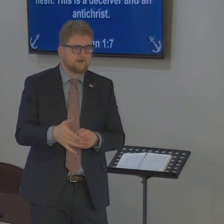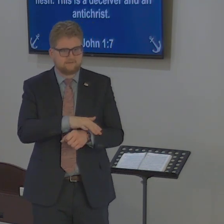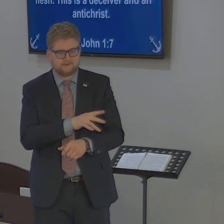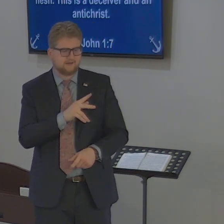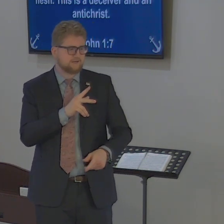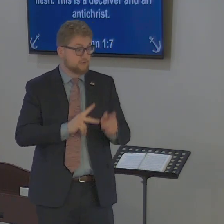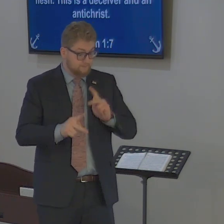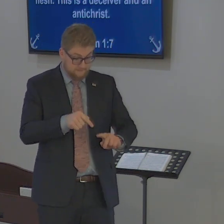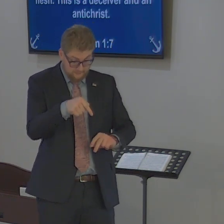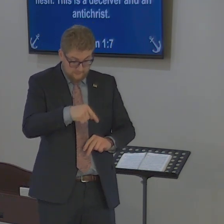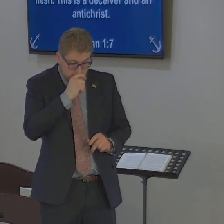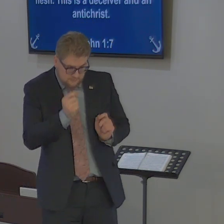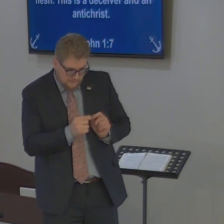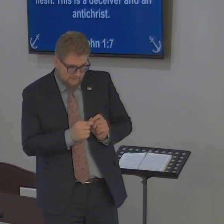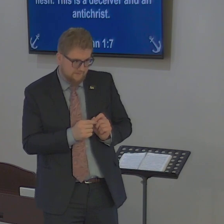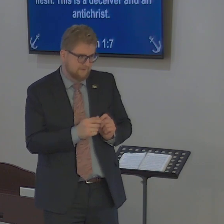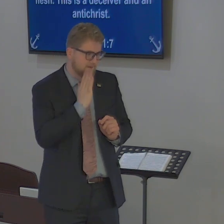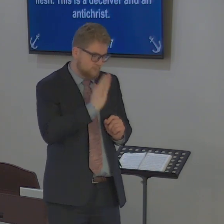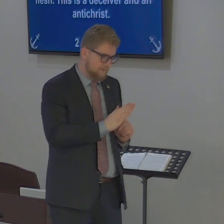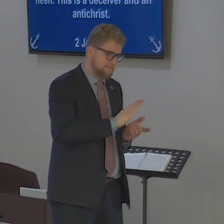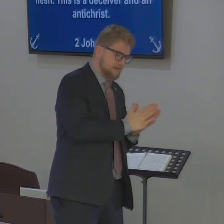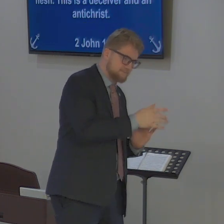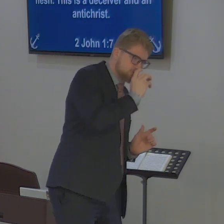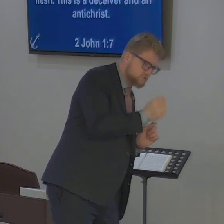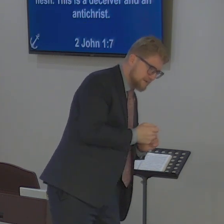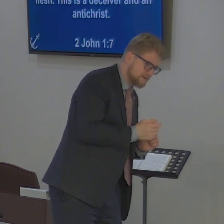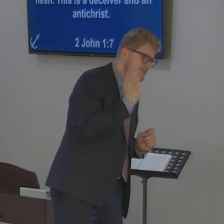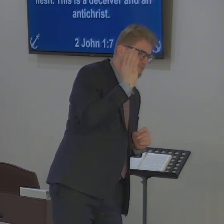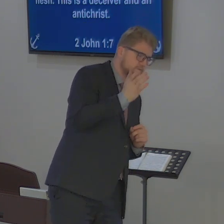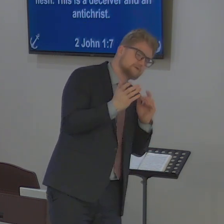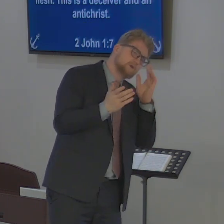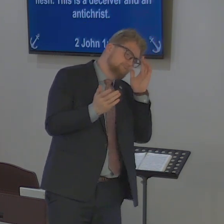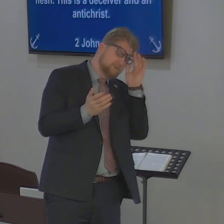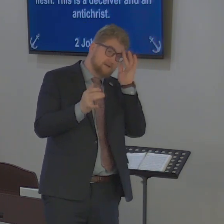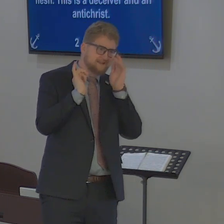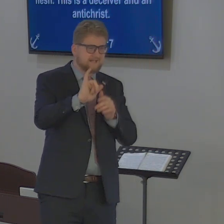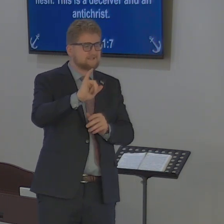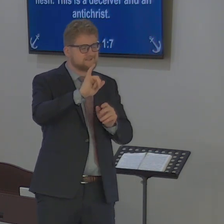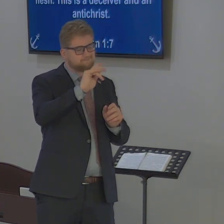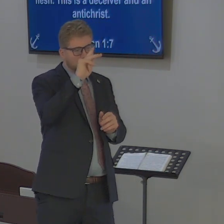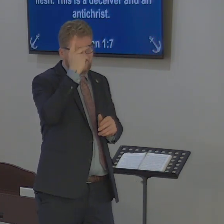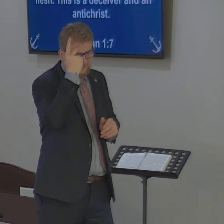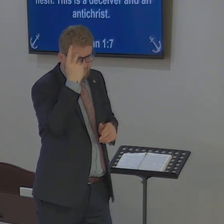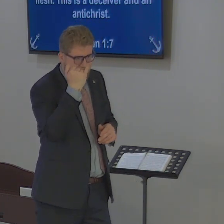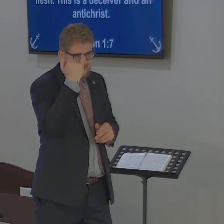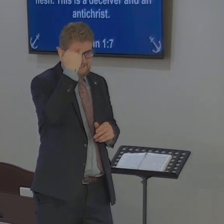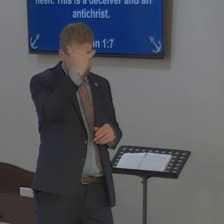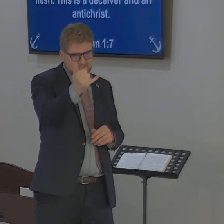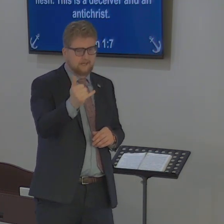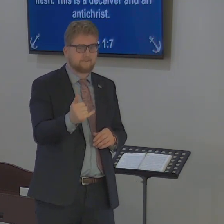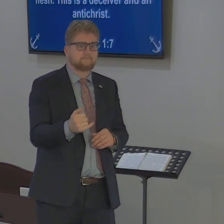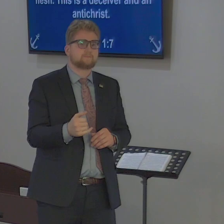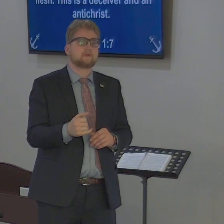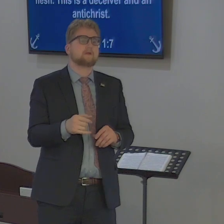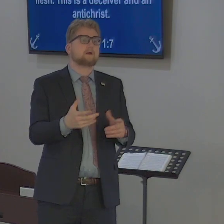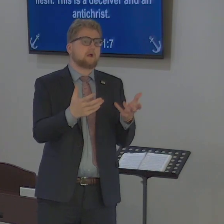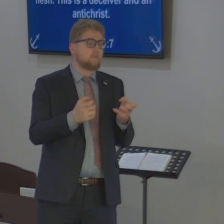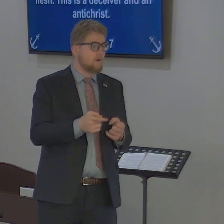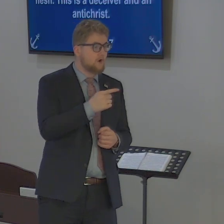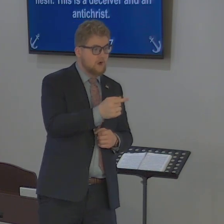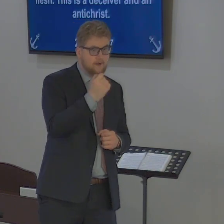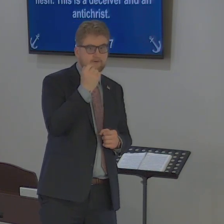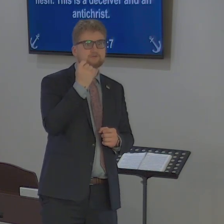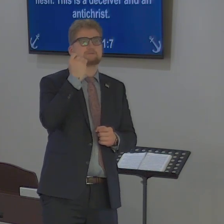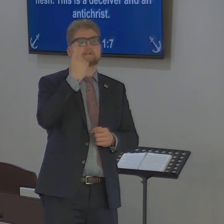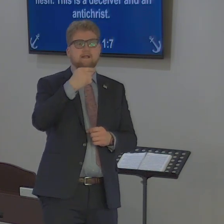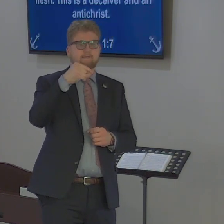deceived, okay? And I know I just mentioned that was with the political government aspect of it, but I do want you to understand that